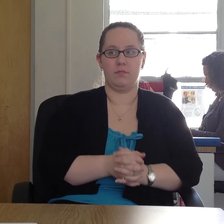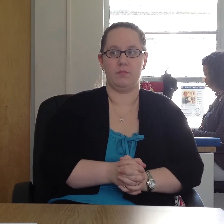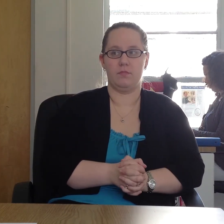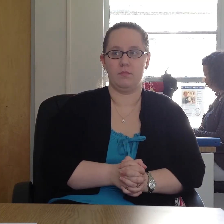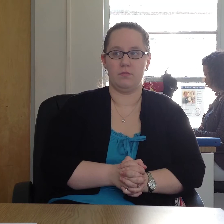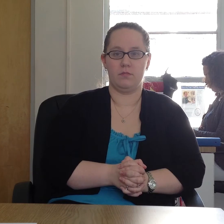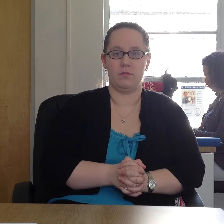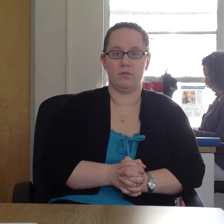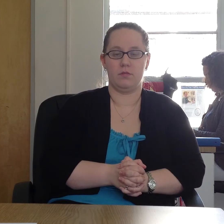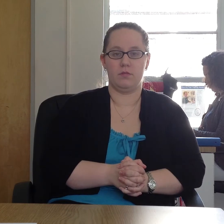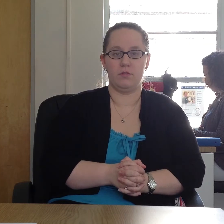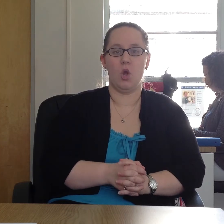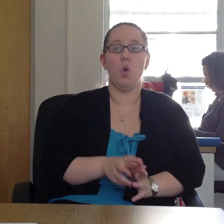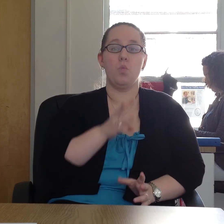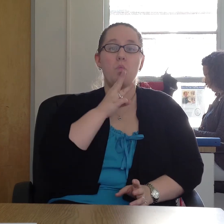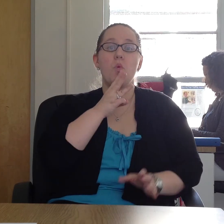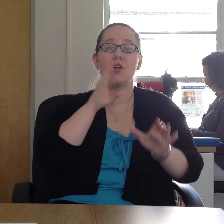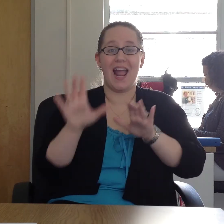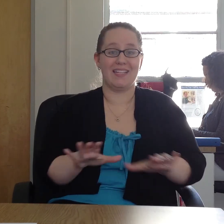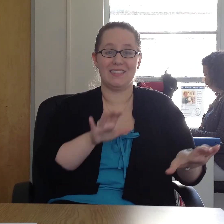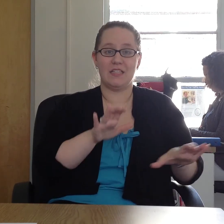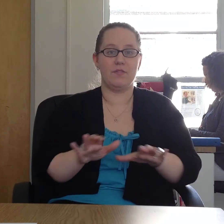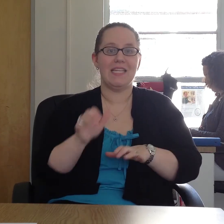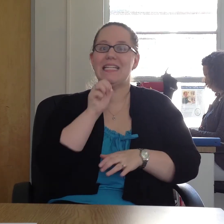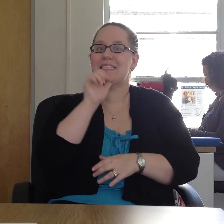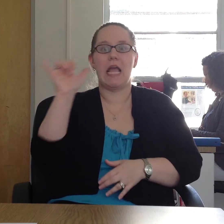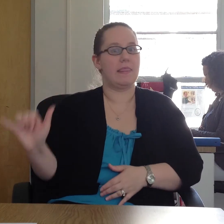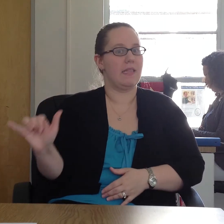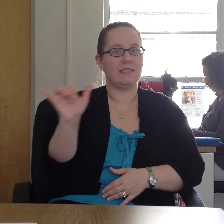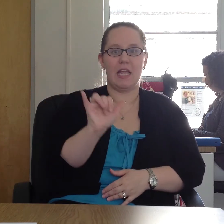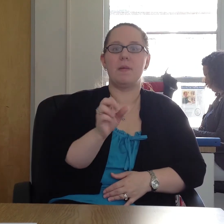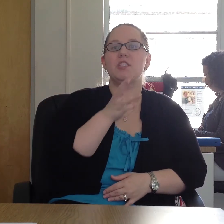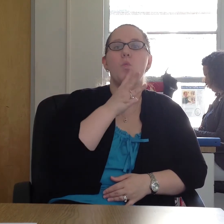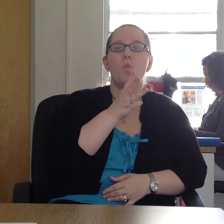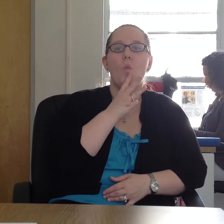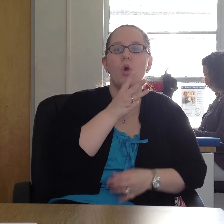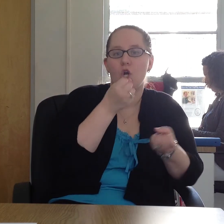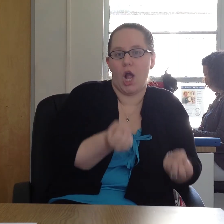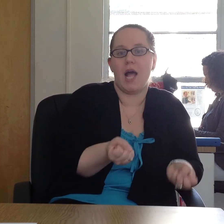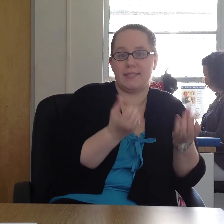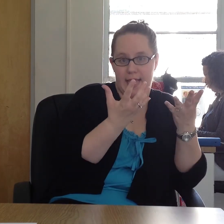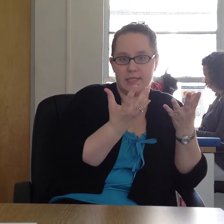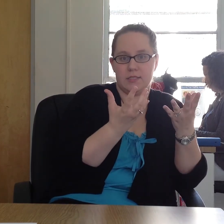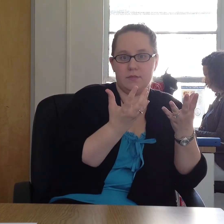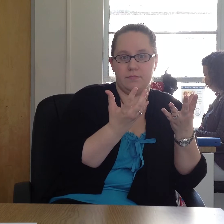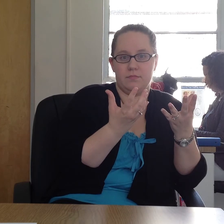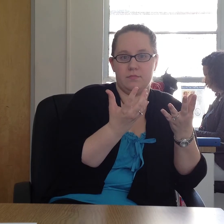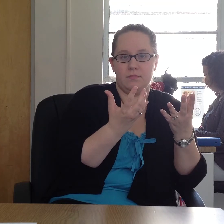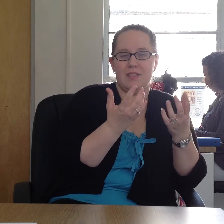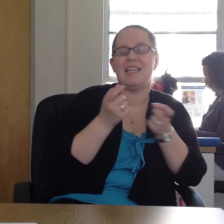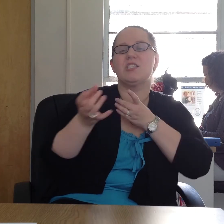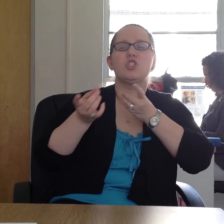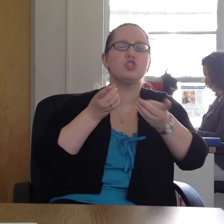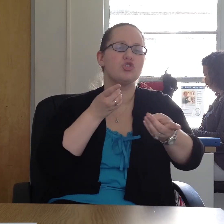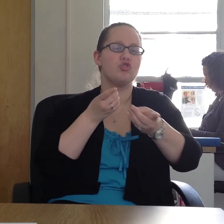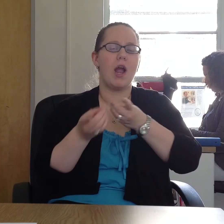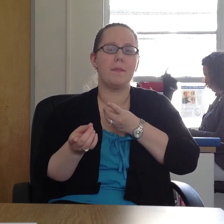Water activity is not the same as water content, but rather describes the amount of